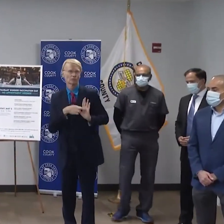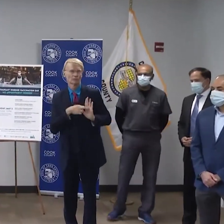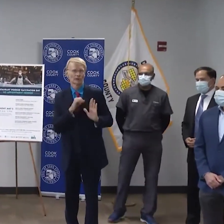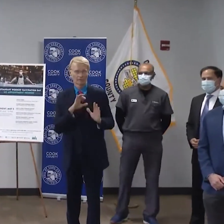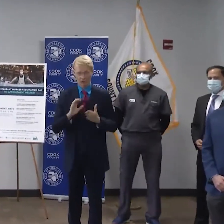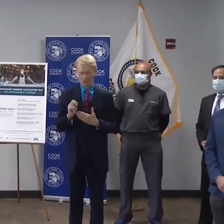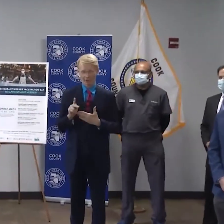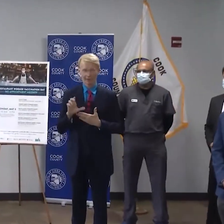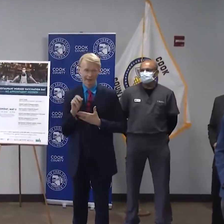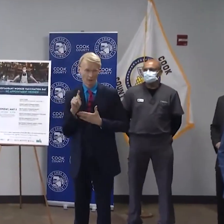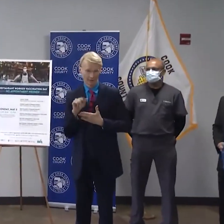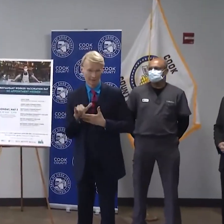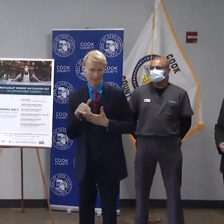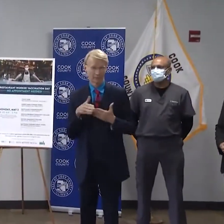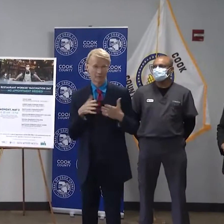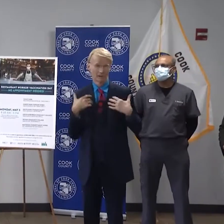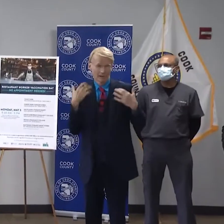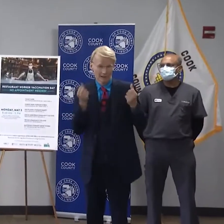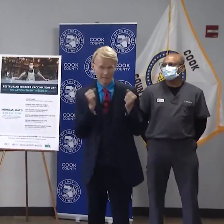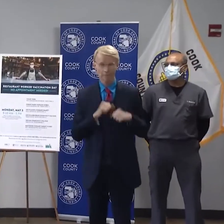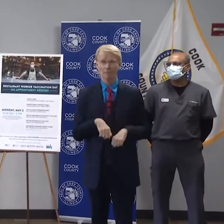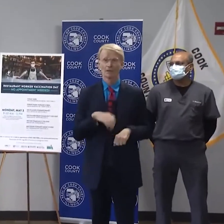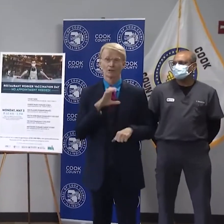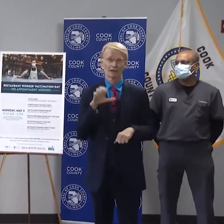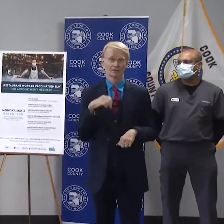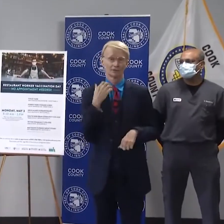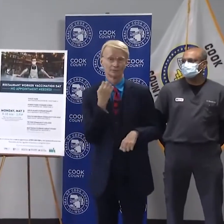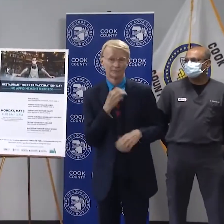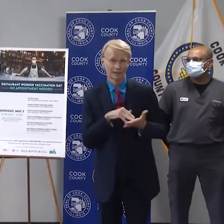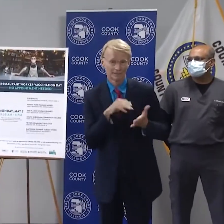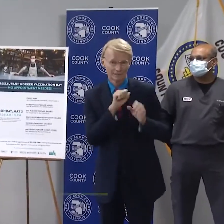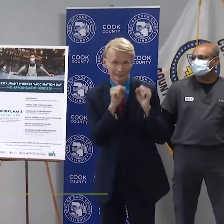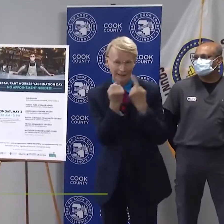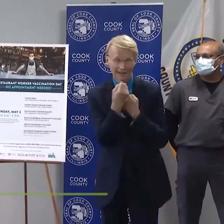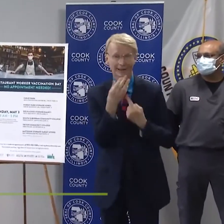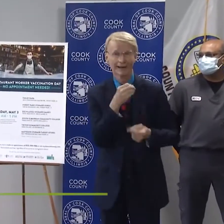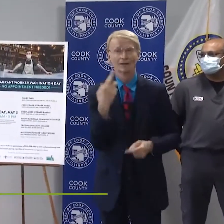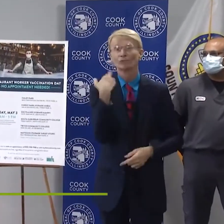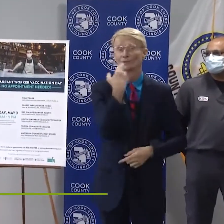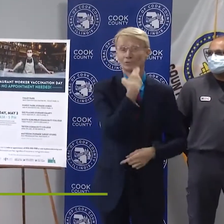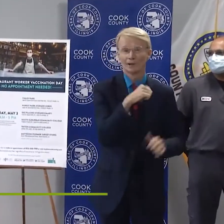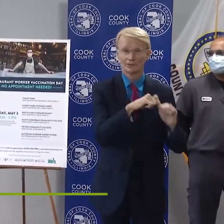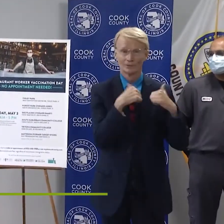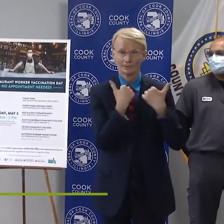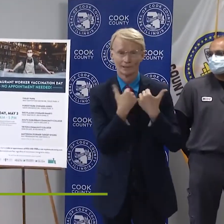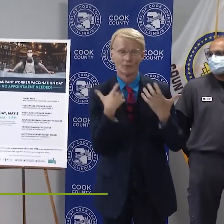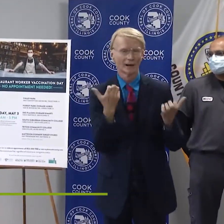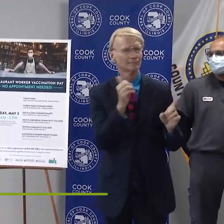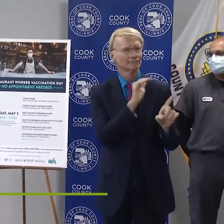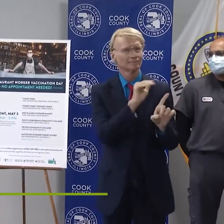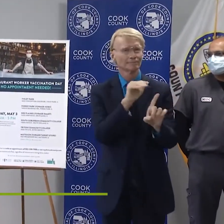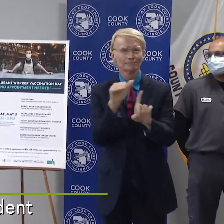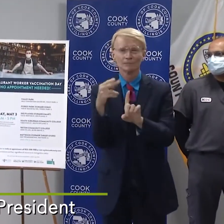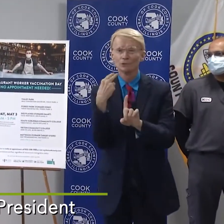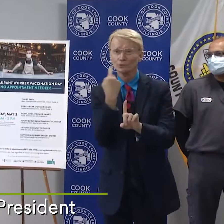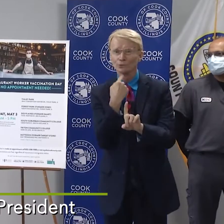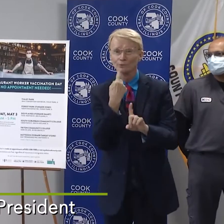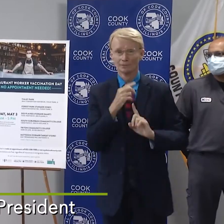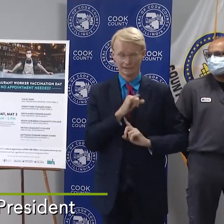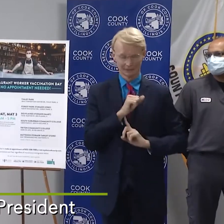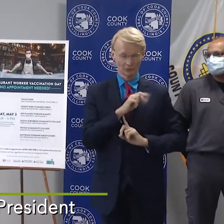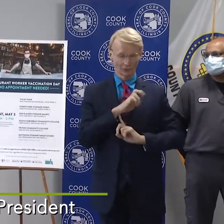Health, the Chicago Medical Society, and the Illinois Restaurant Association. So let me begin with acknowledgments. Israel